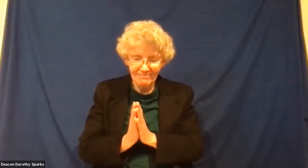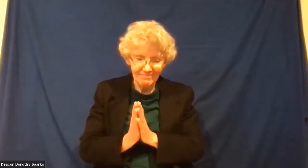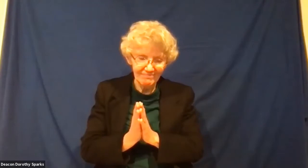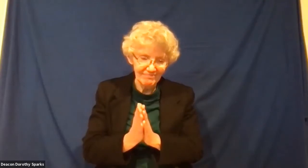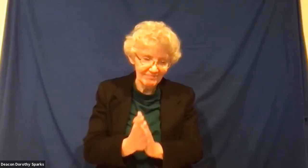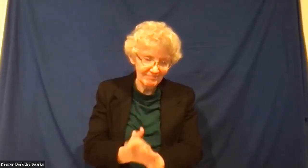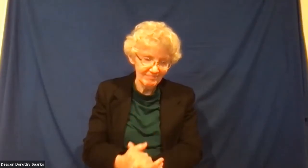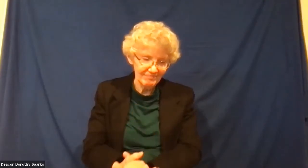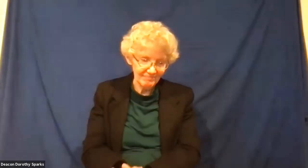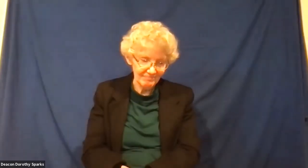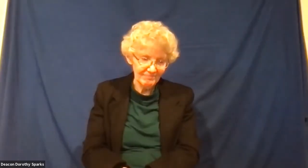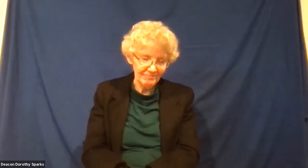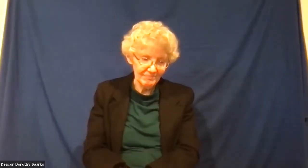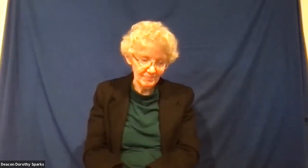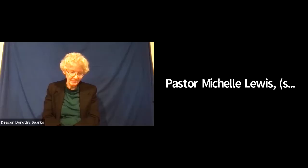Amen.